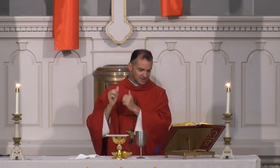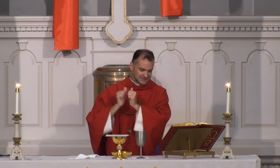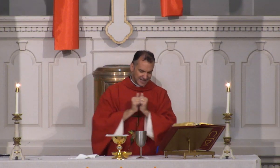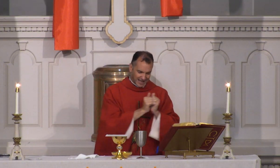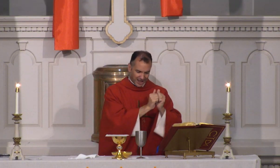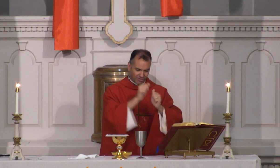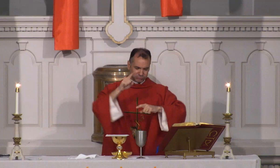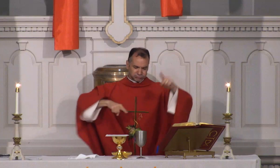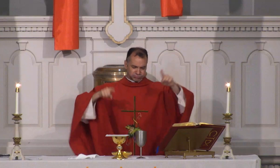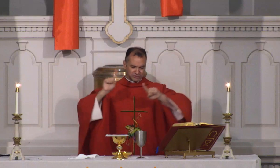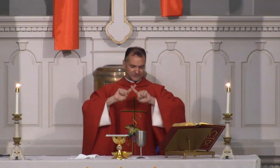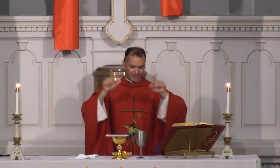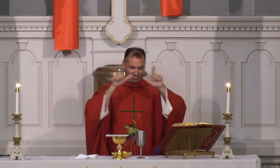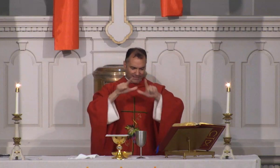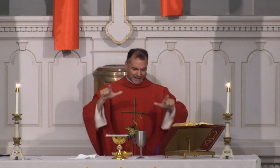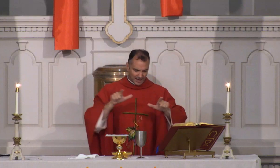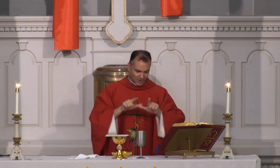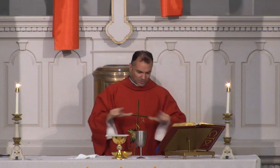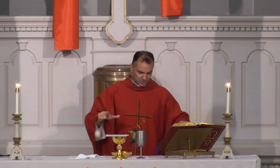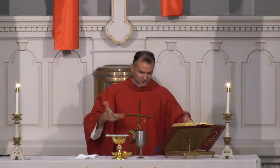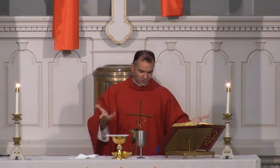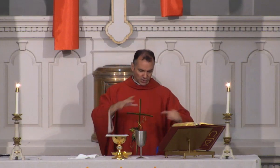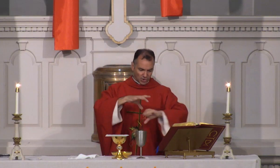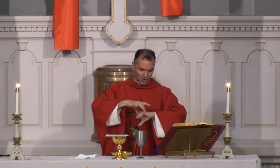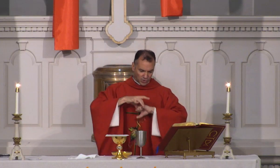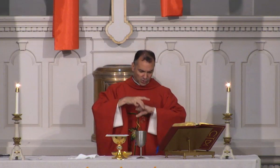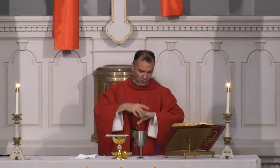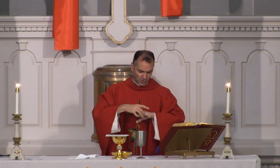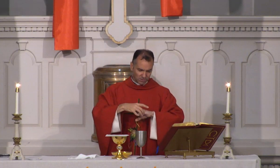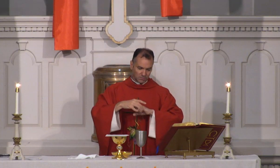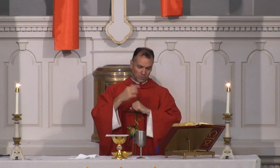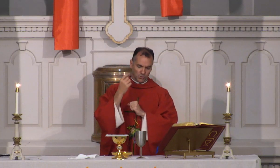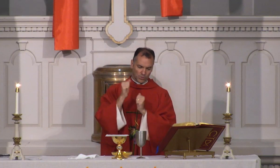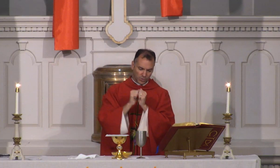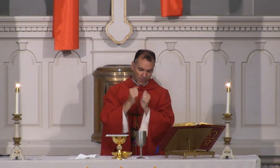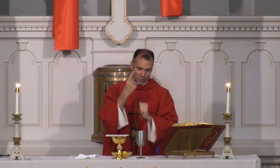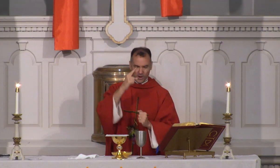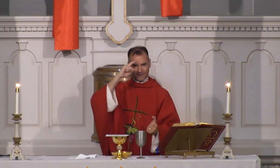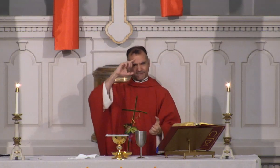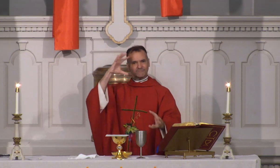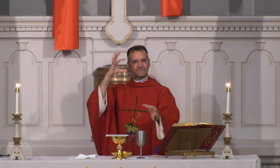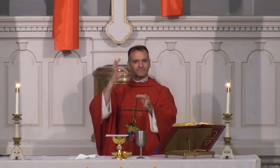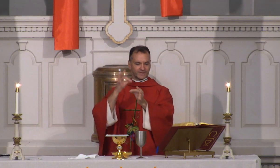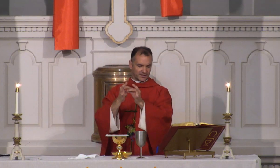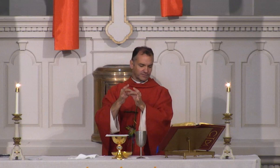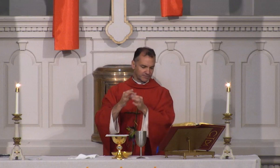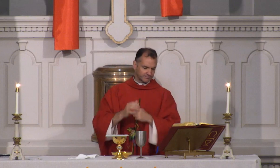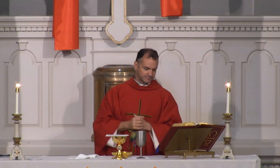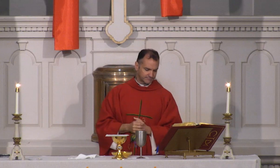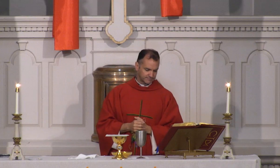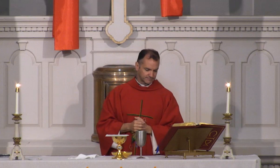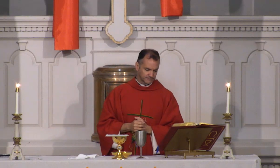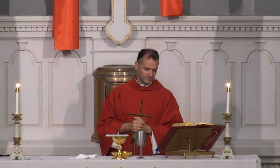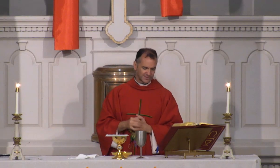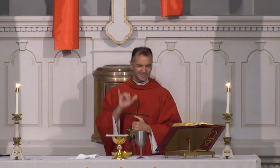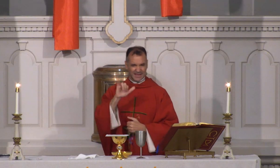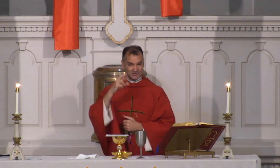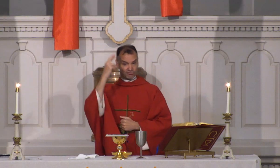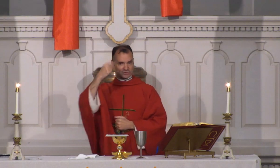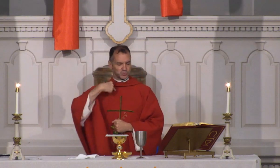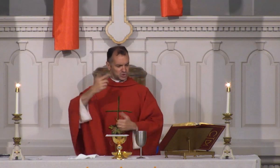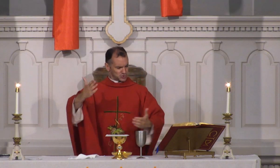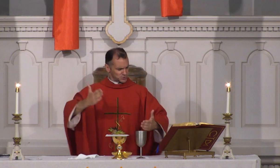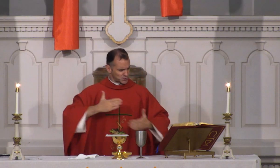God and brought together the many languages of the earth in profession of the one faith.